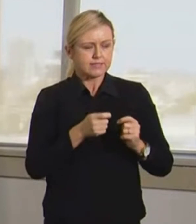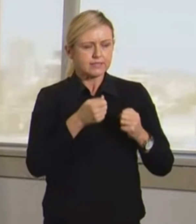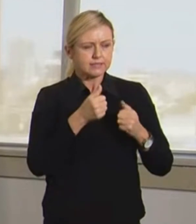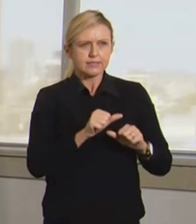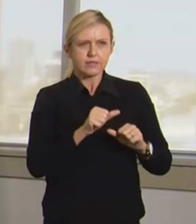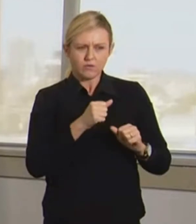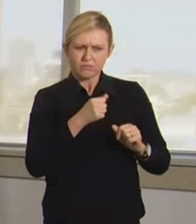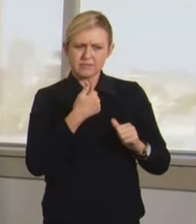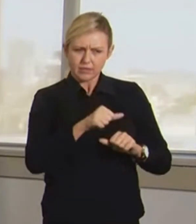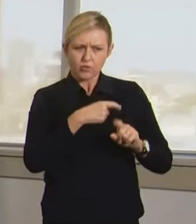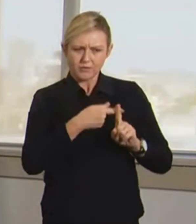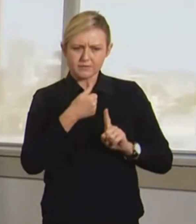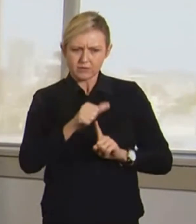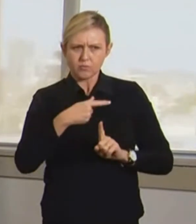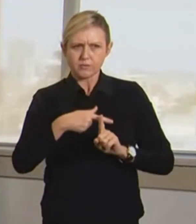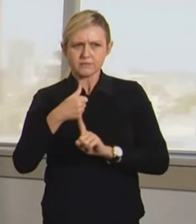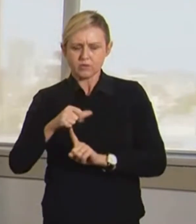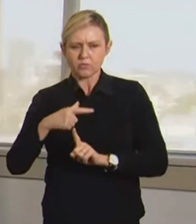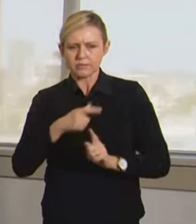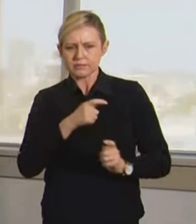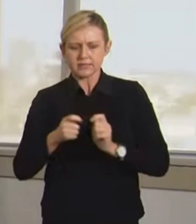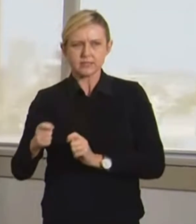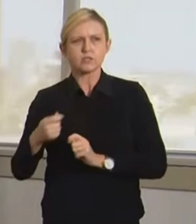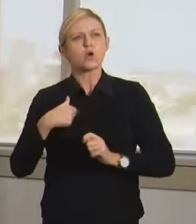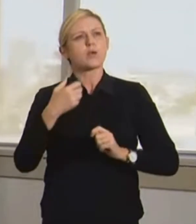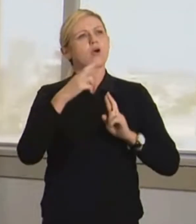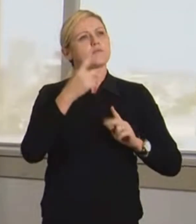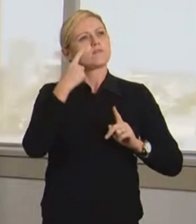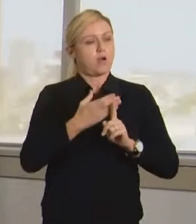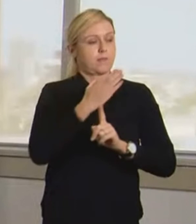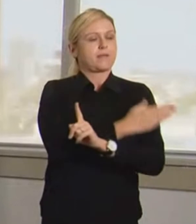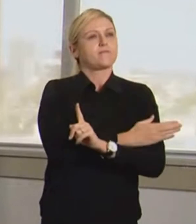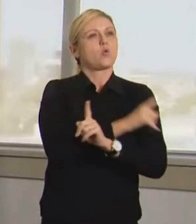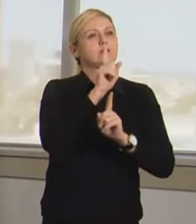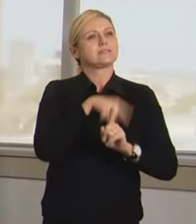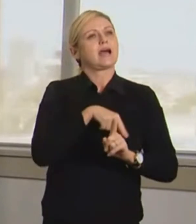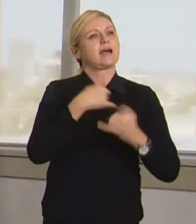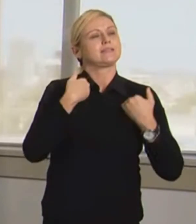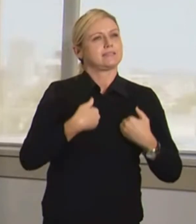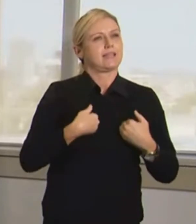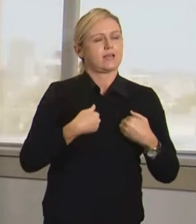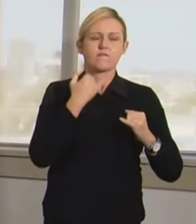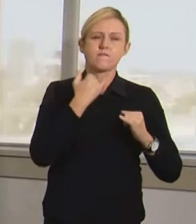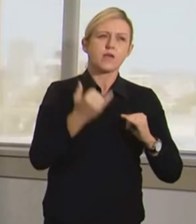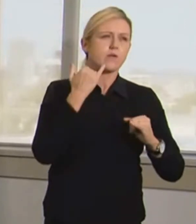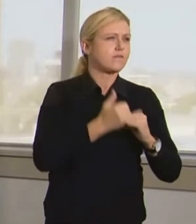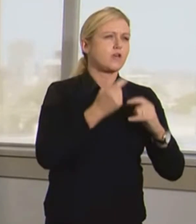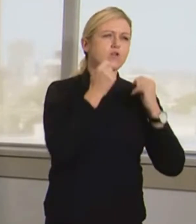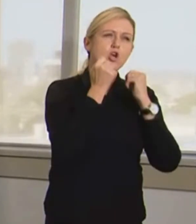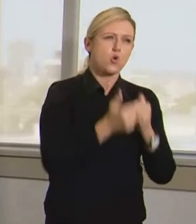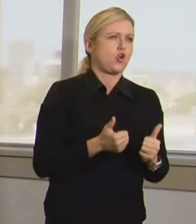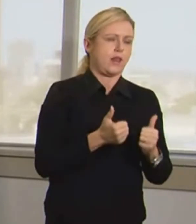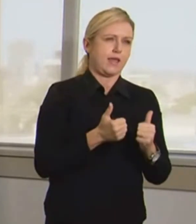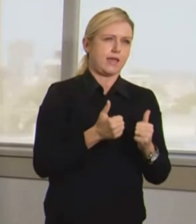So what we're hoping to do is pick people up in that pre-symptomatic period at the earliest possible phase.